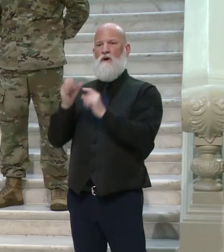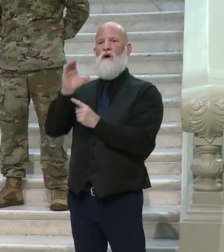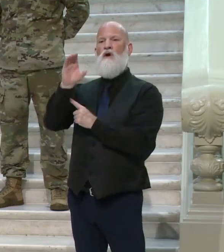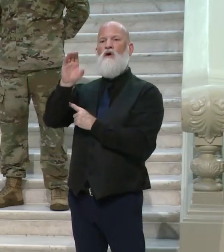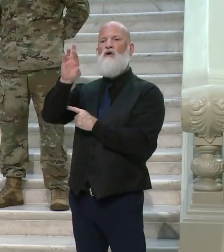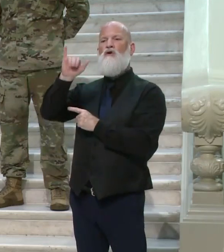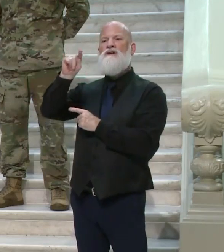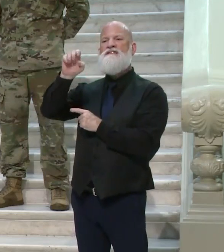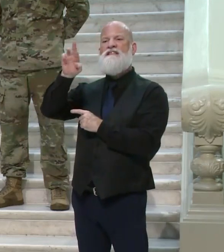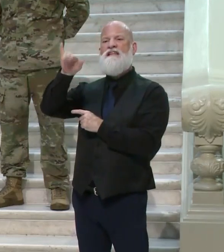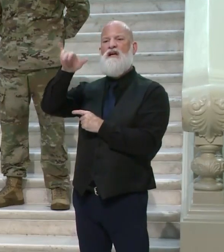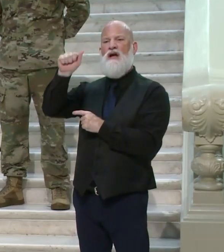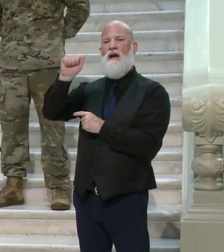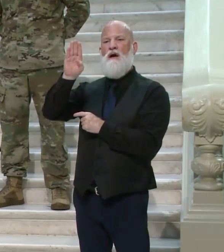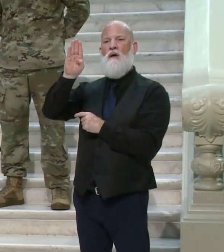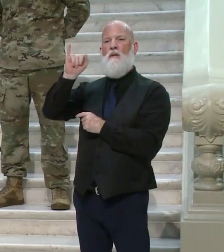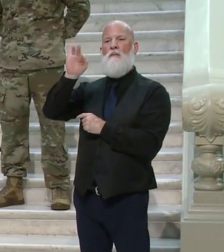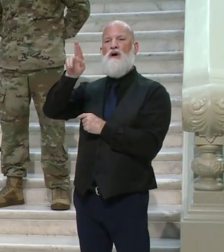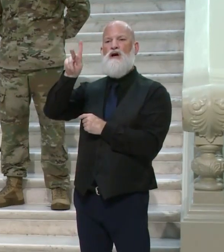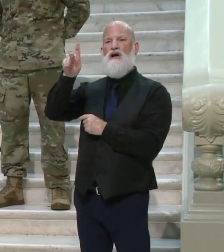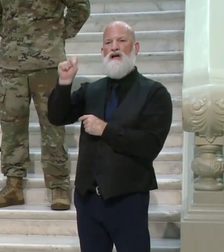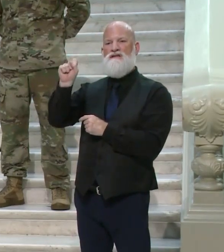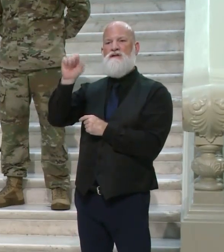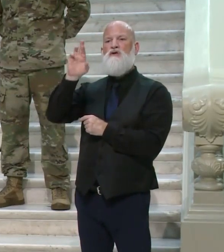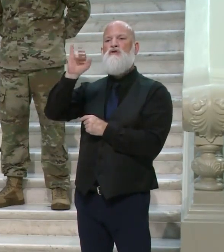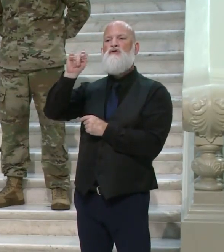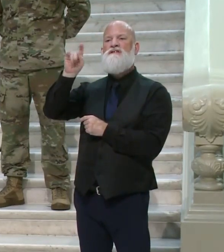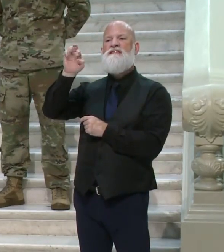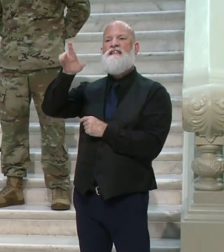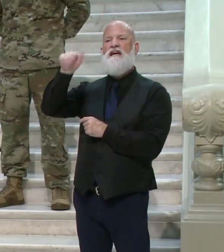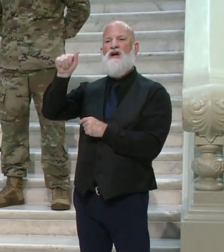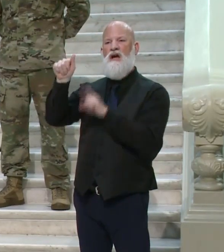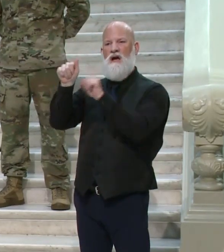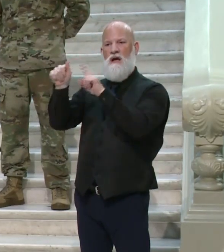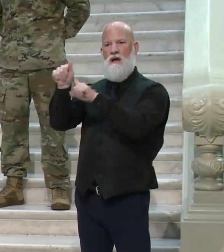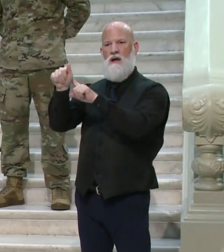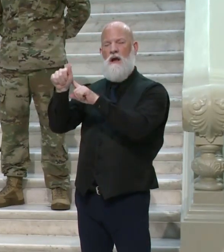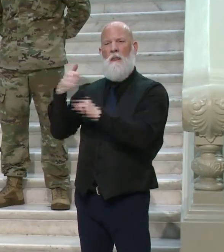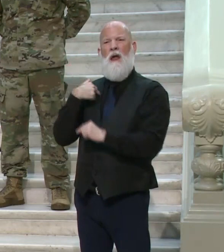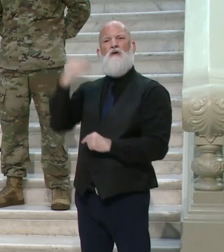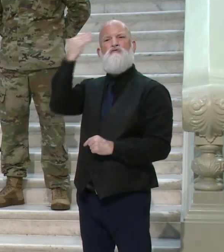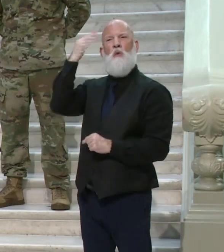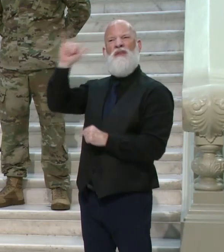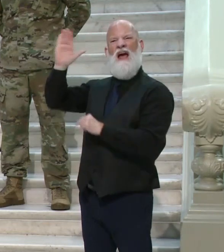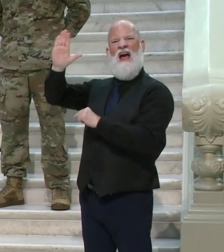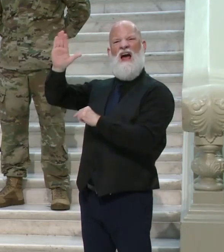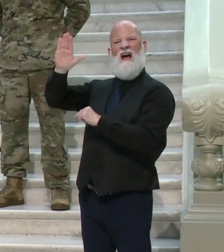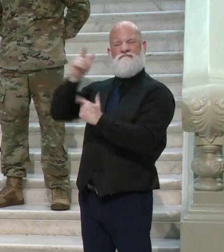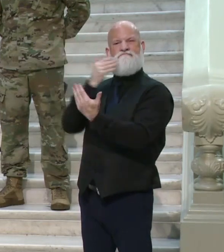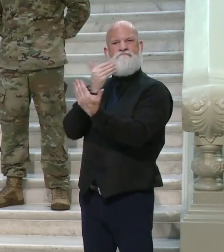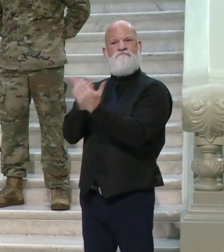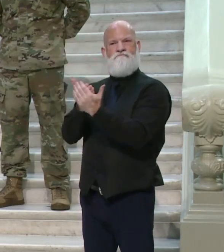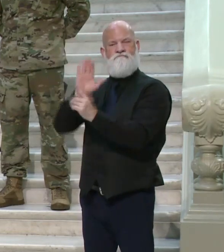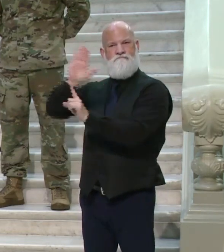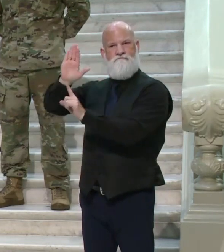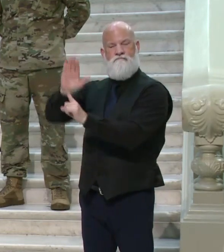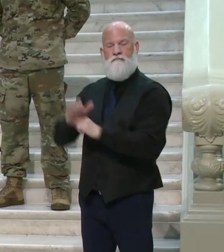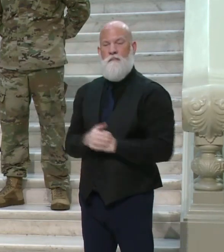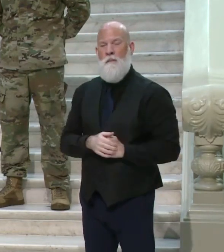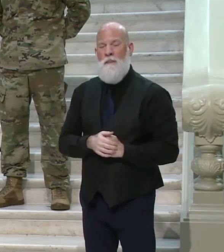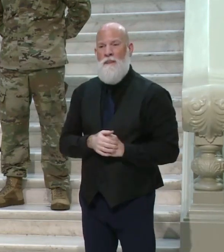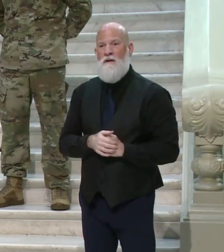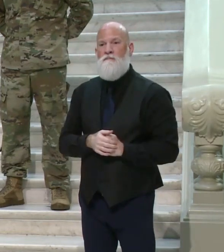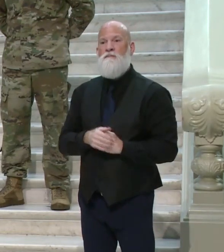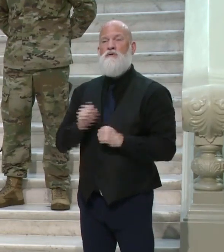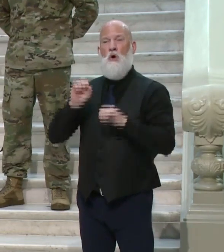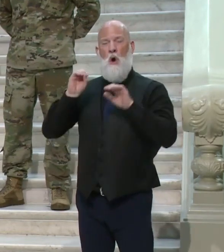with respect to Dr. Birx, who I know very well. And we didn't